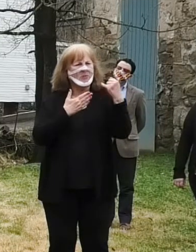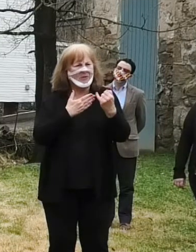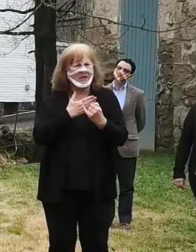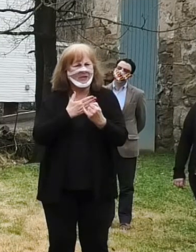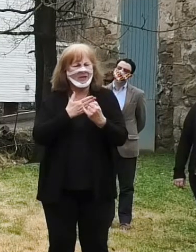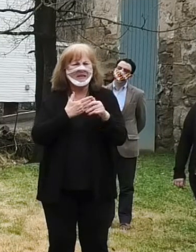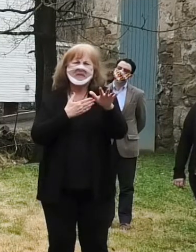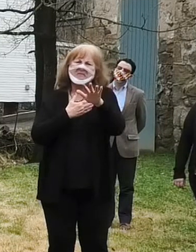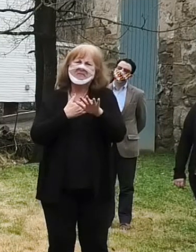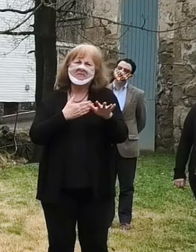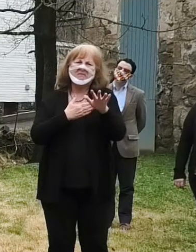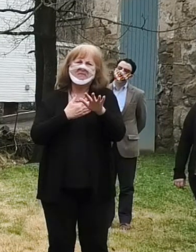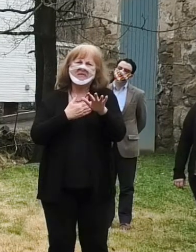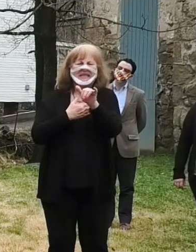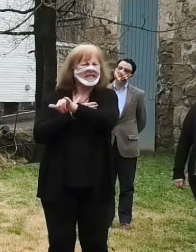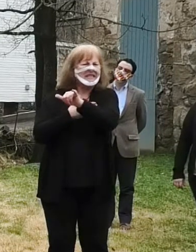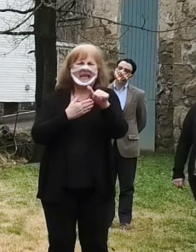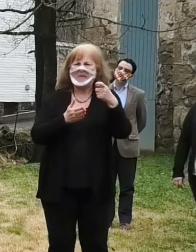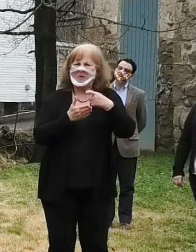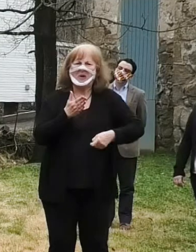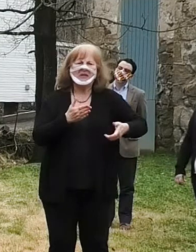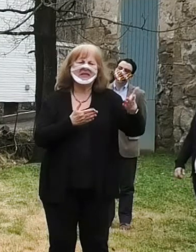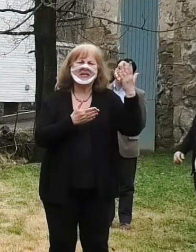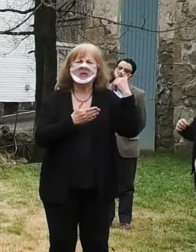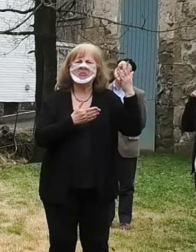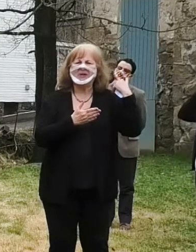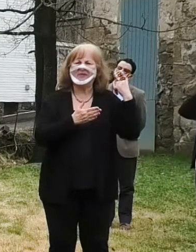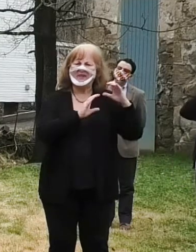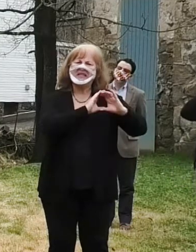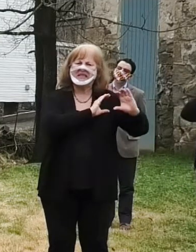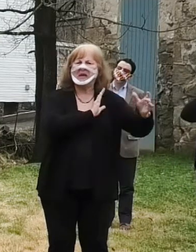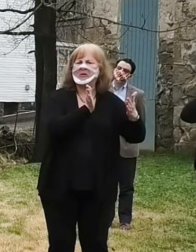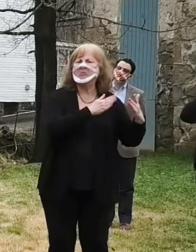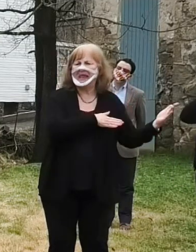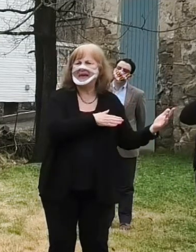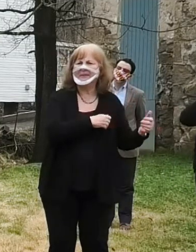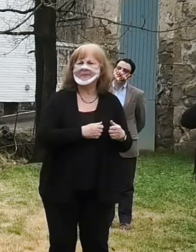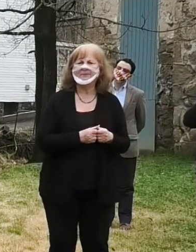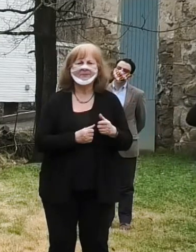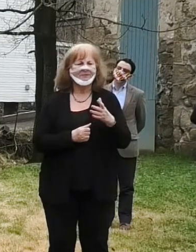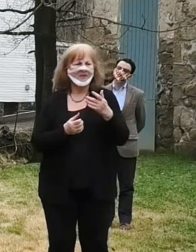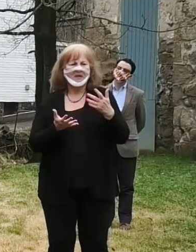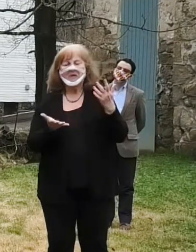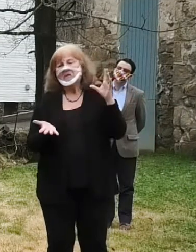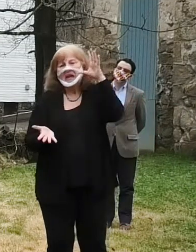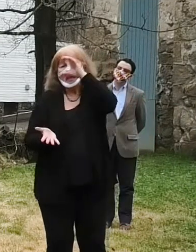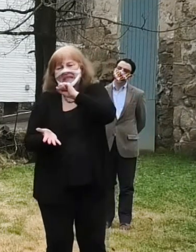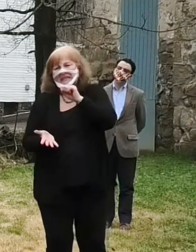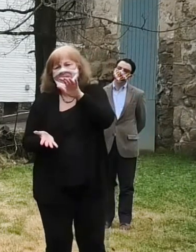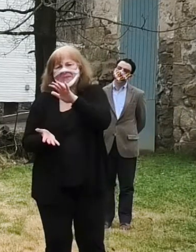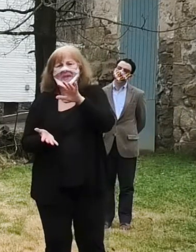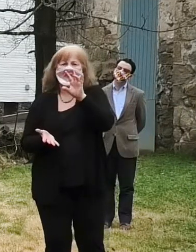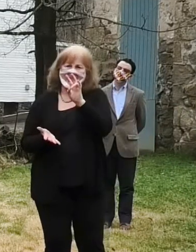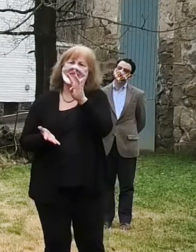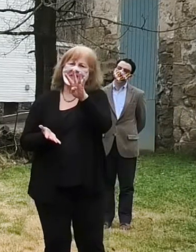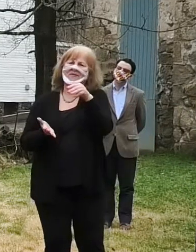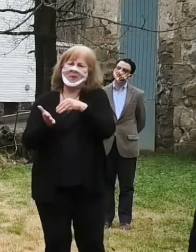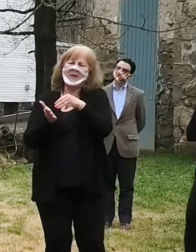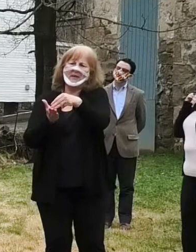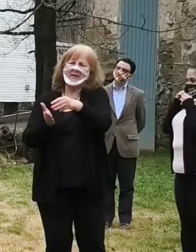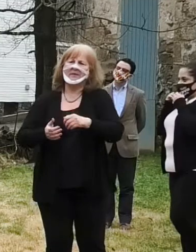be approximately the same as the previous tunnel, and we're estimating about $74